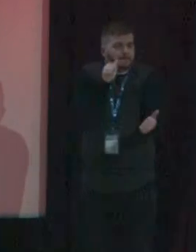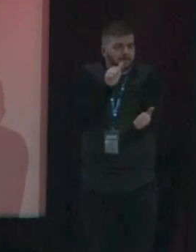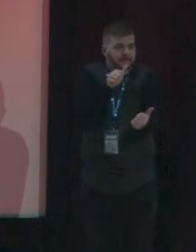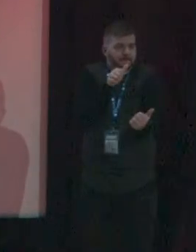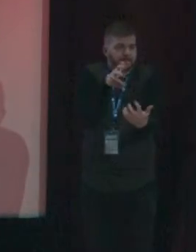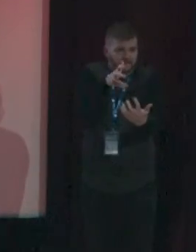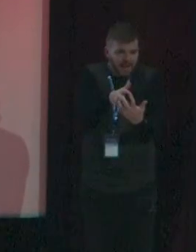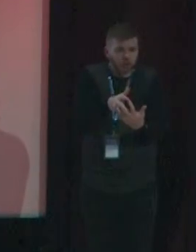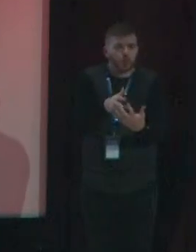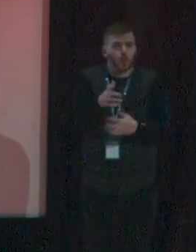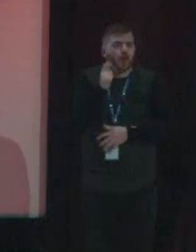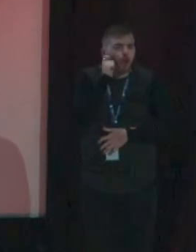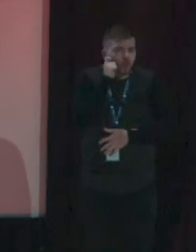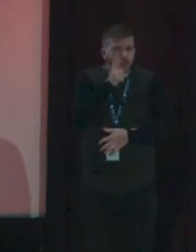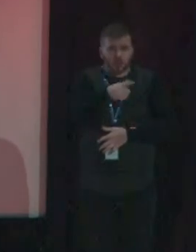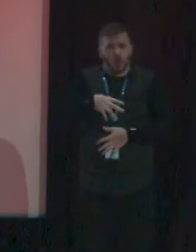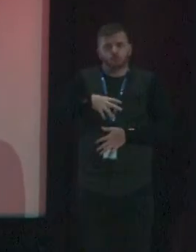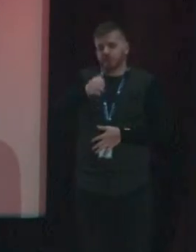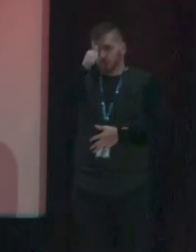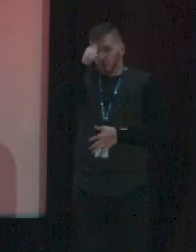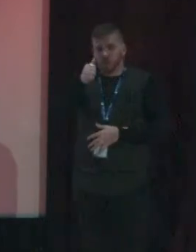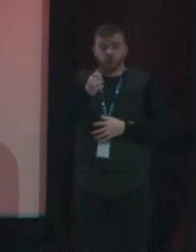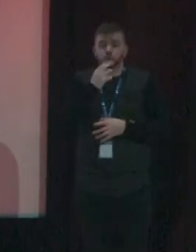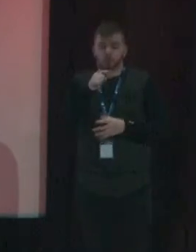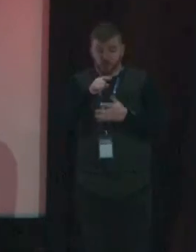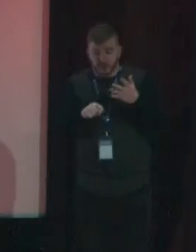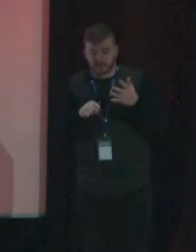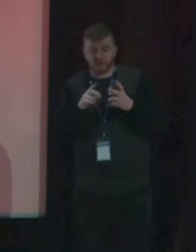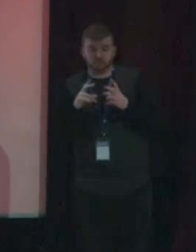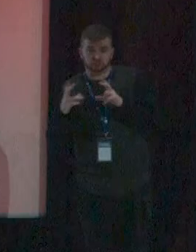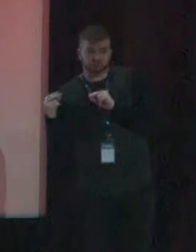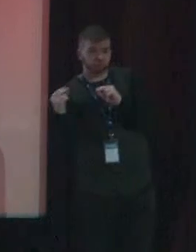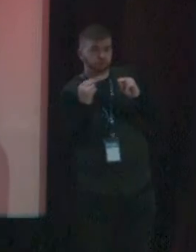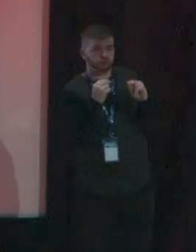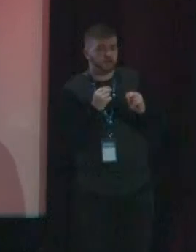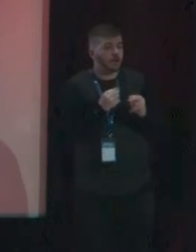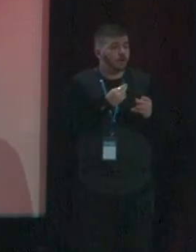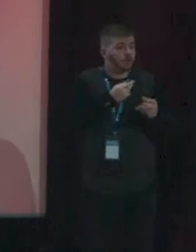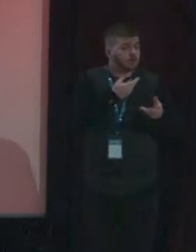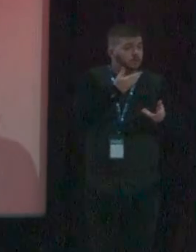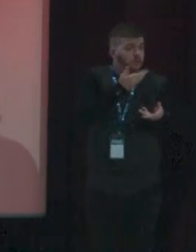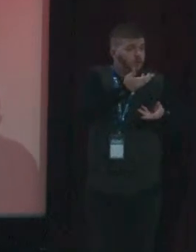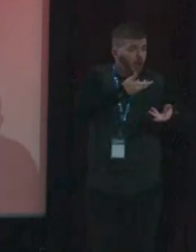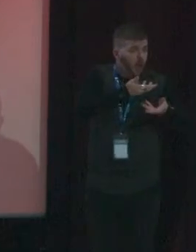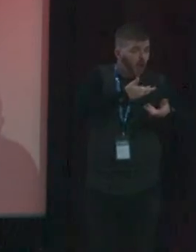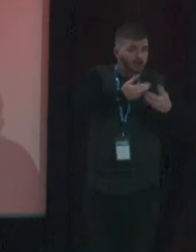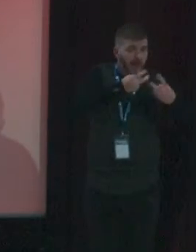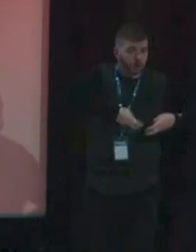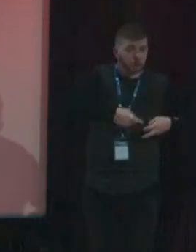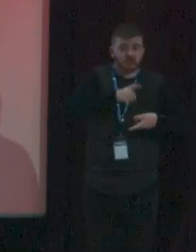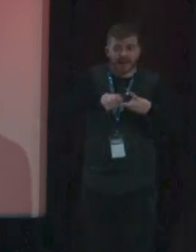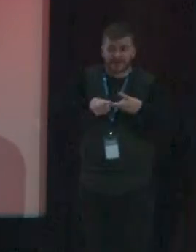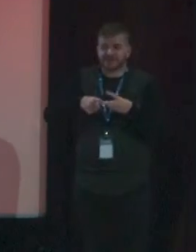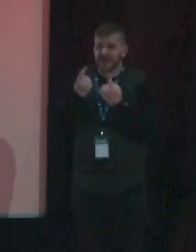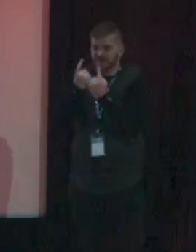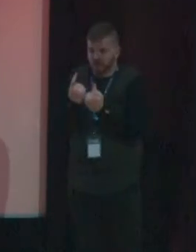that you currently know about, right? And you use them to talk to people. It's the dialogue engine and it's the inventory. I thought this was terribly clever.